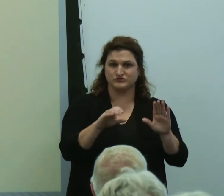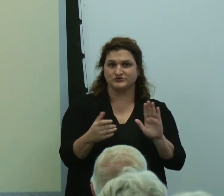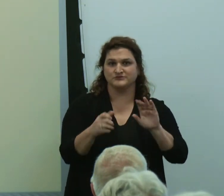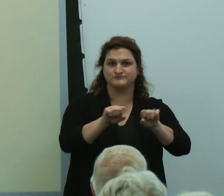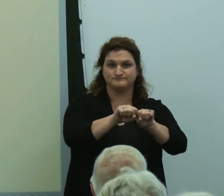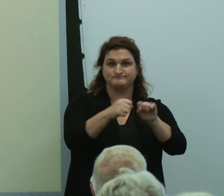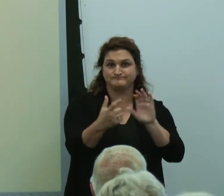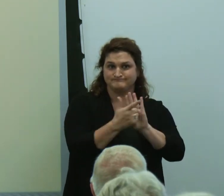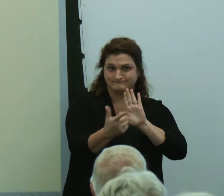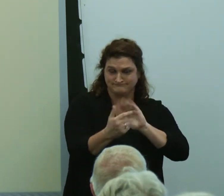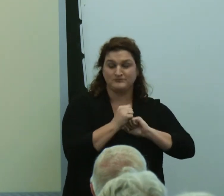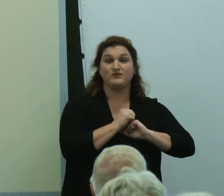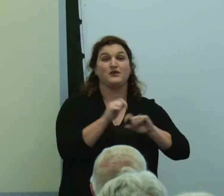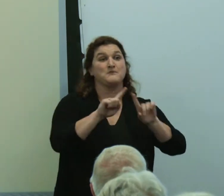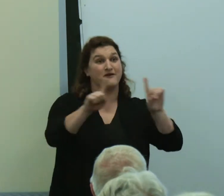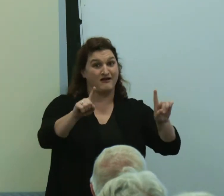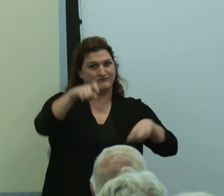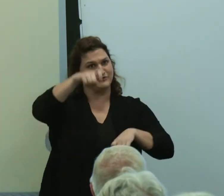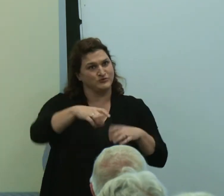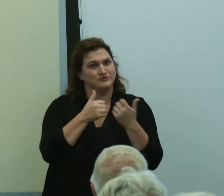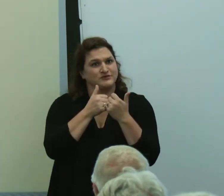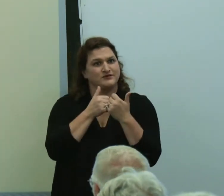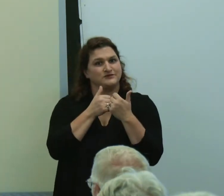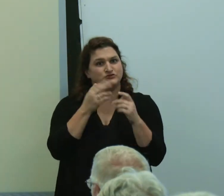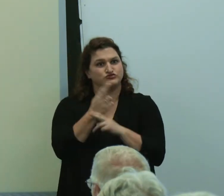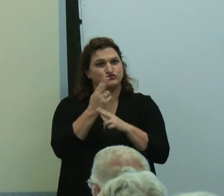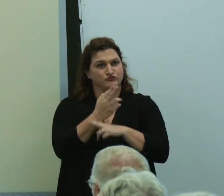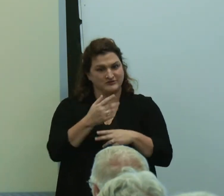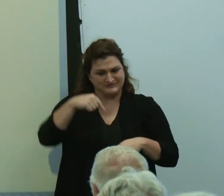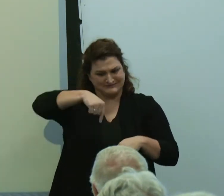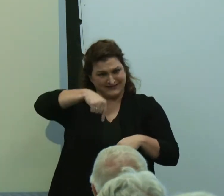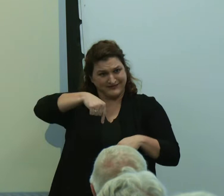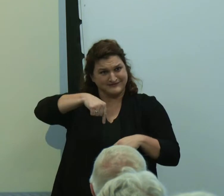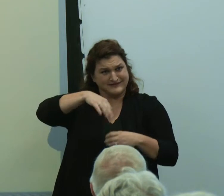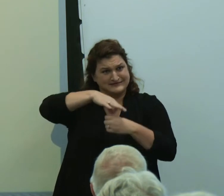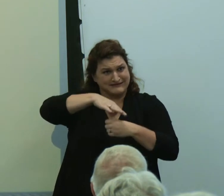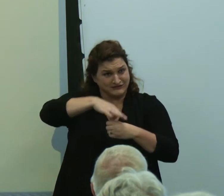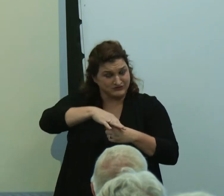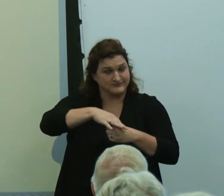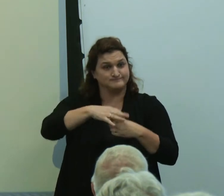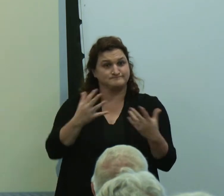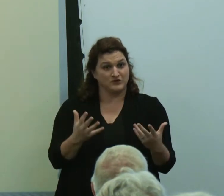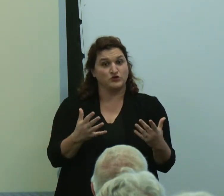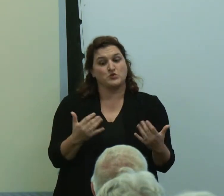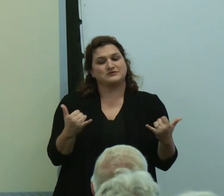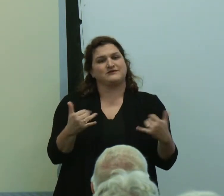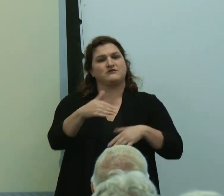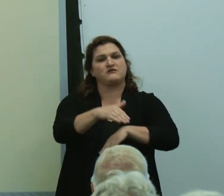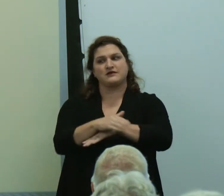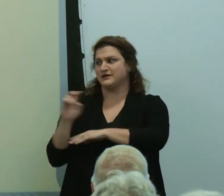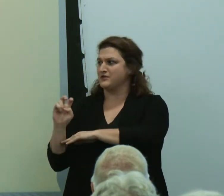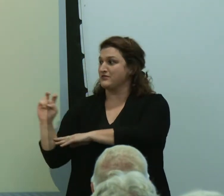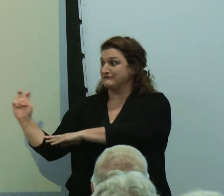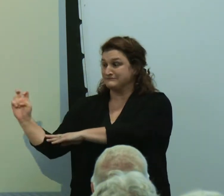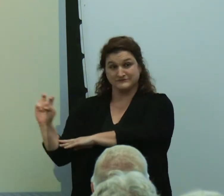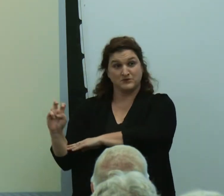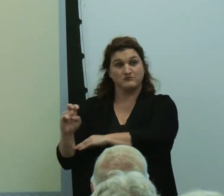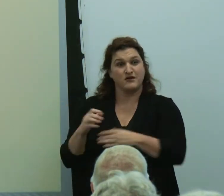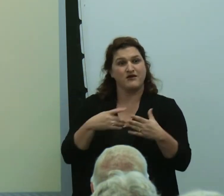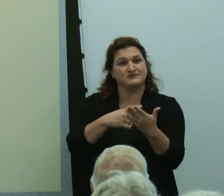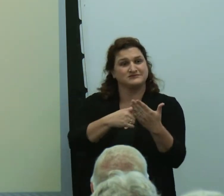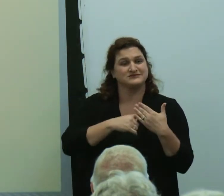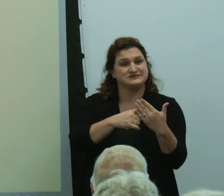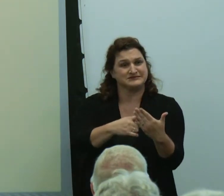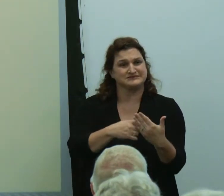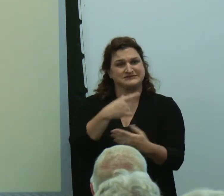upcoming elections. Tonight, our panel will discuss the history of gerrymandering in Ohio, the process that was used to